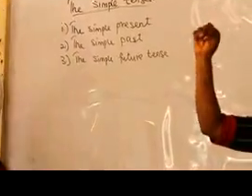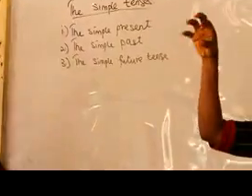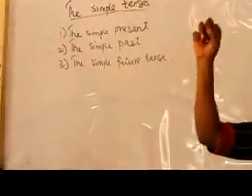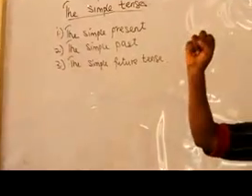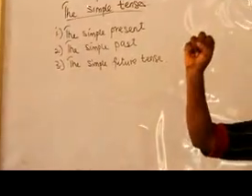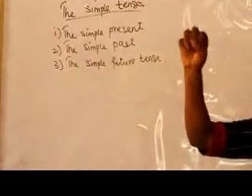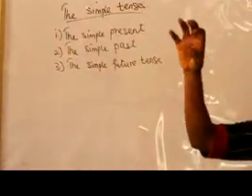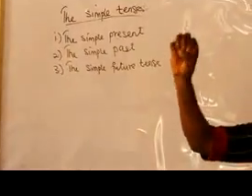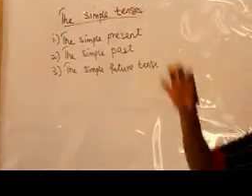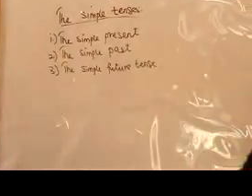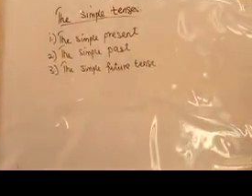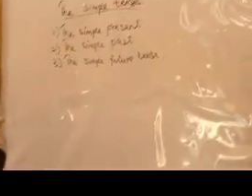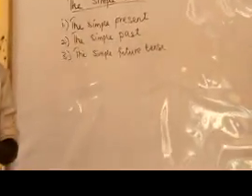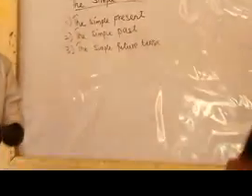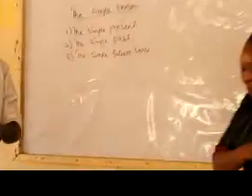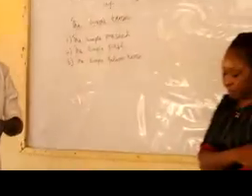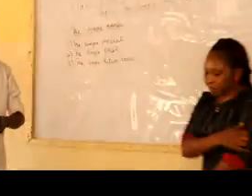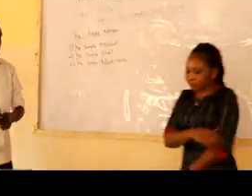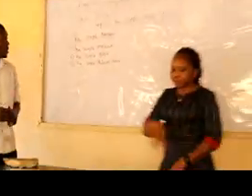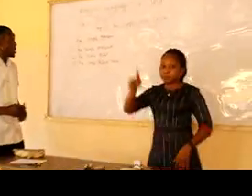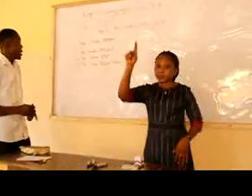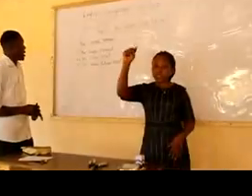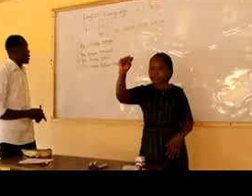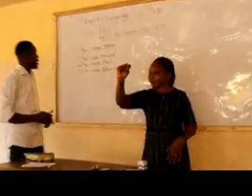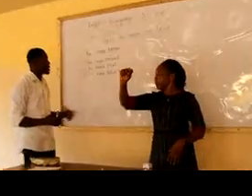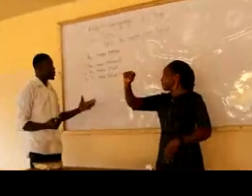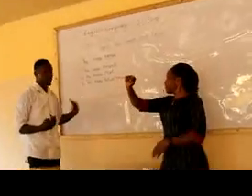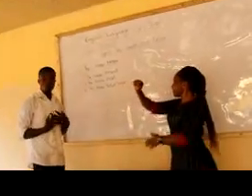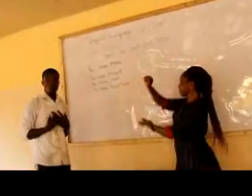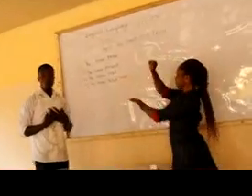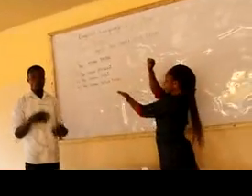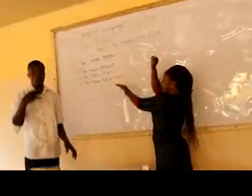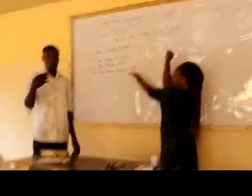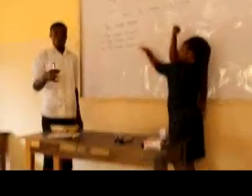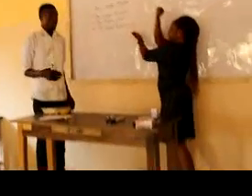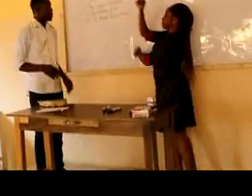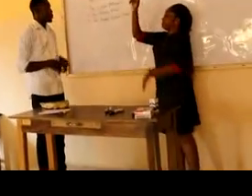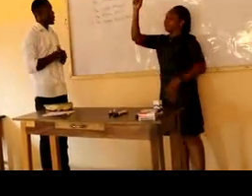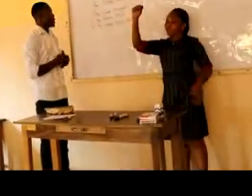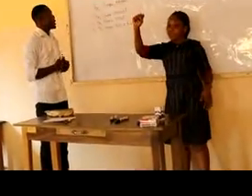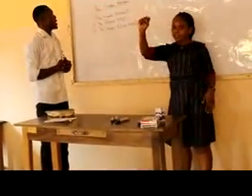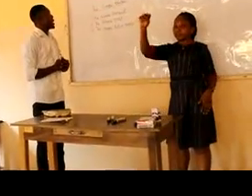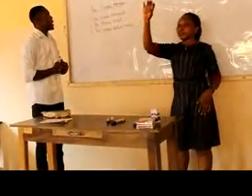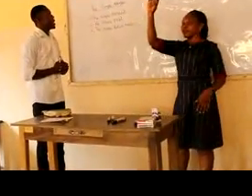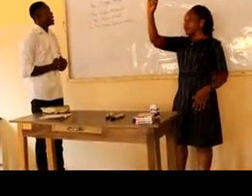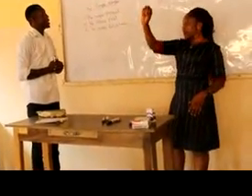tense. Alright, tense lets us to know